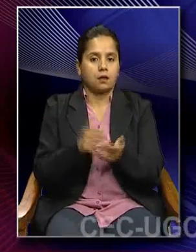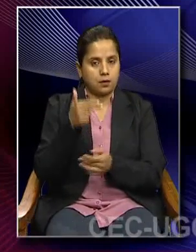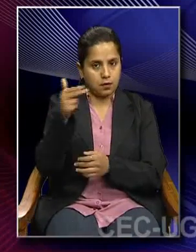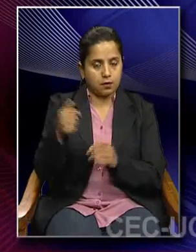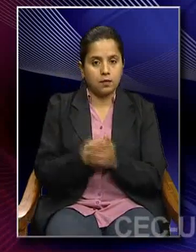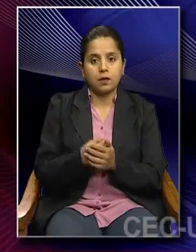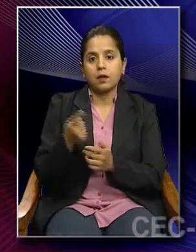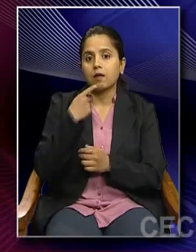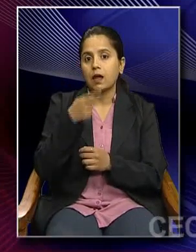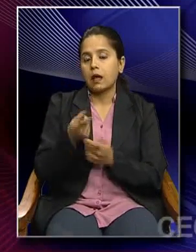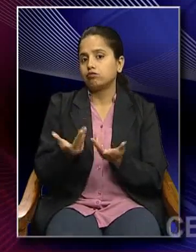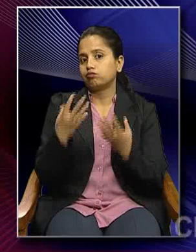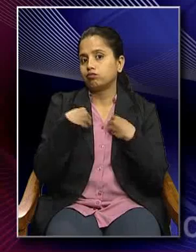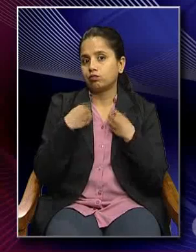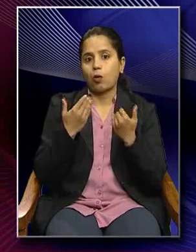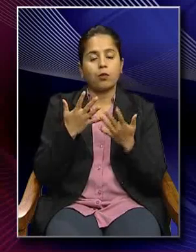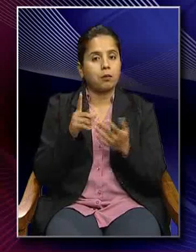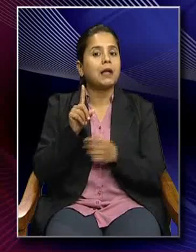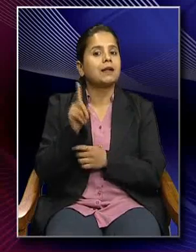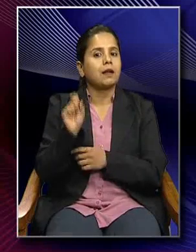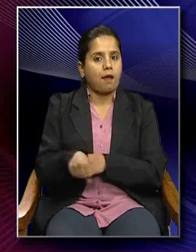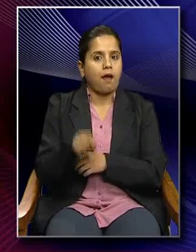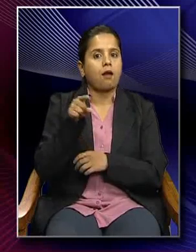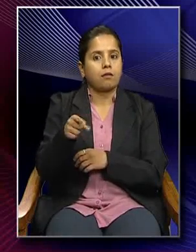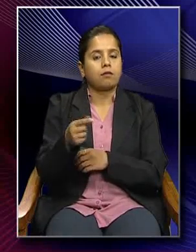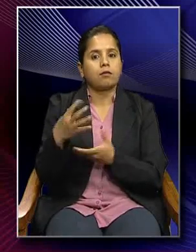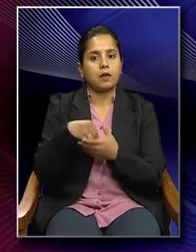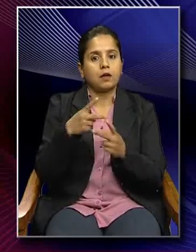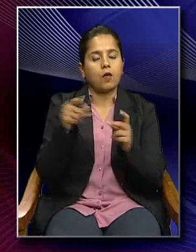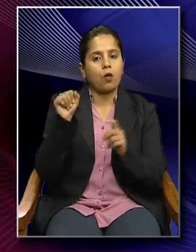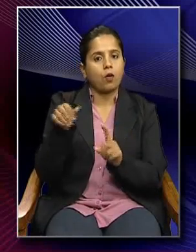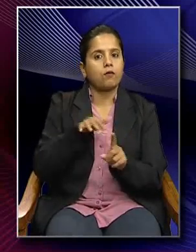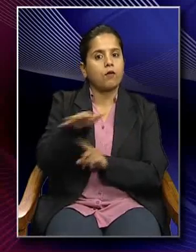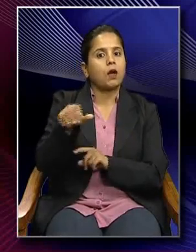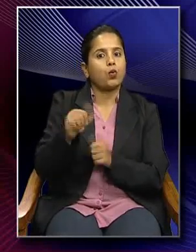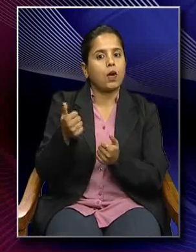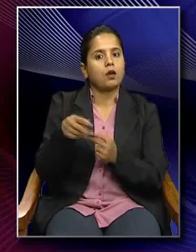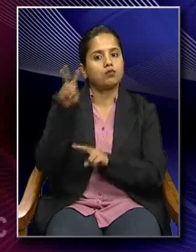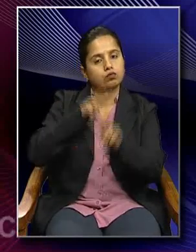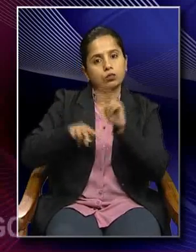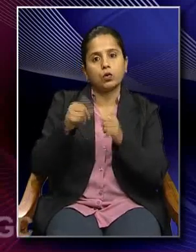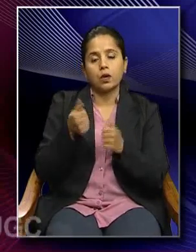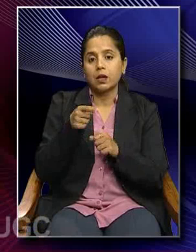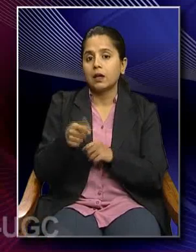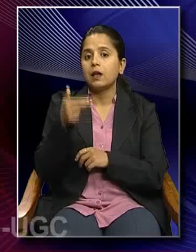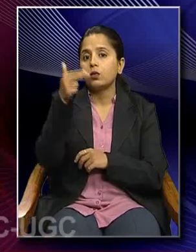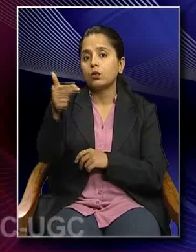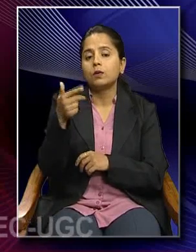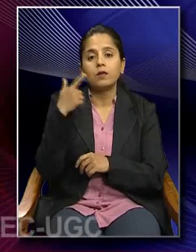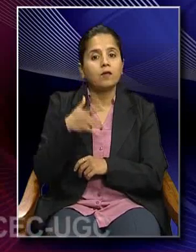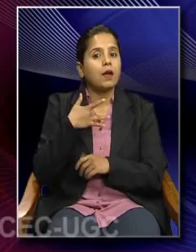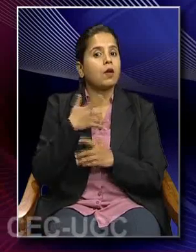It cannot be perceived but can be inferred from its effects. Thus it is known